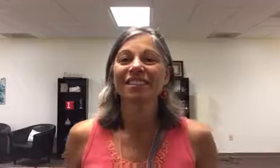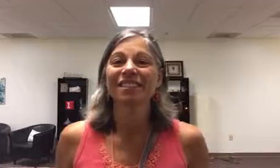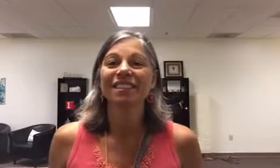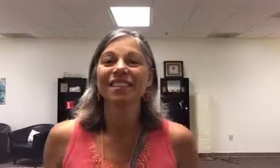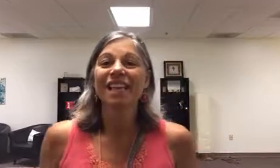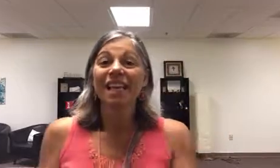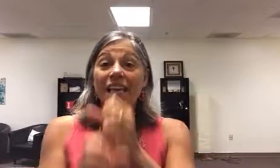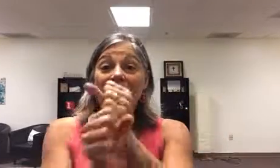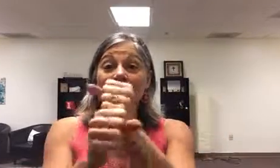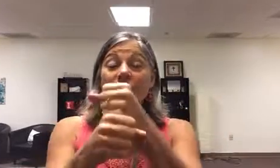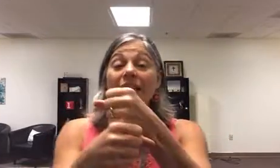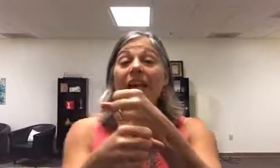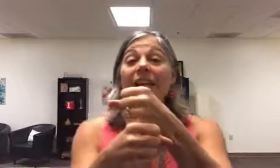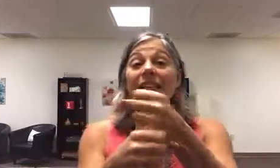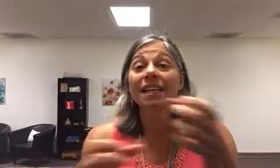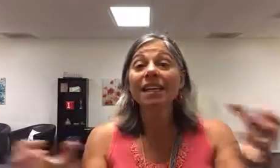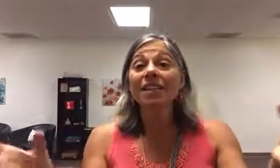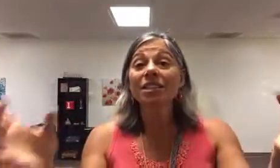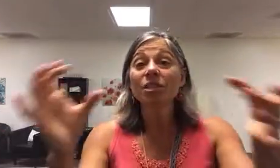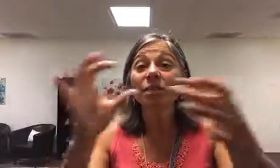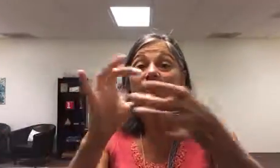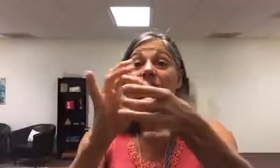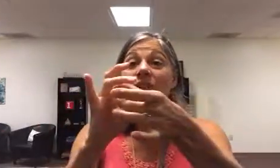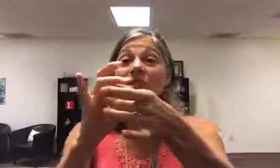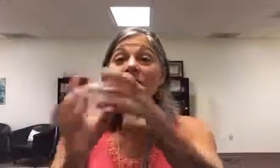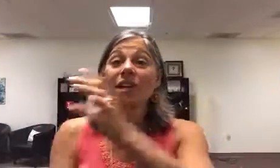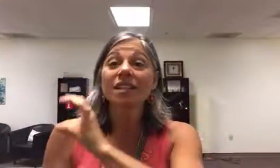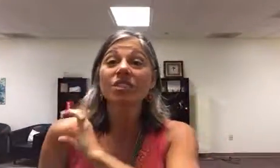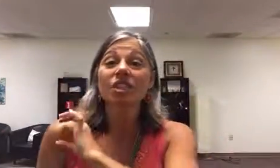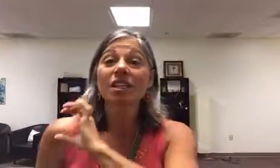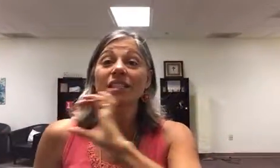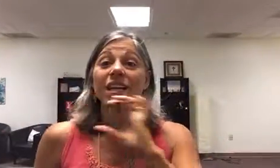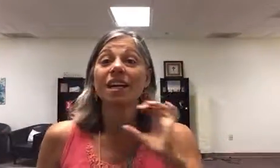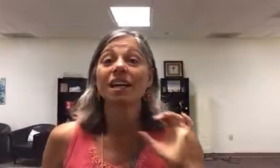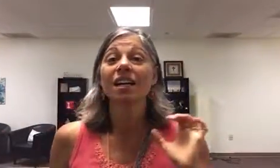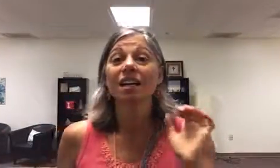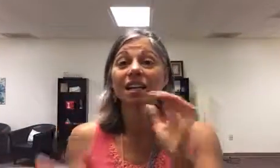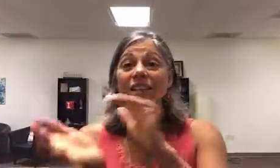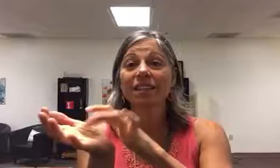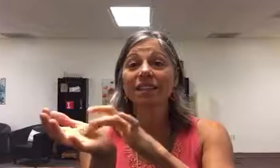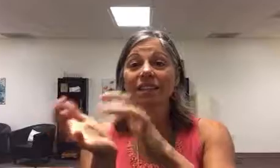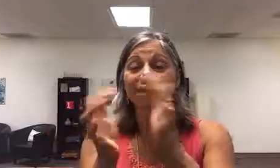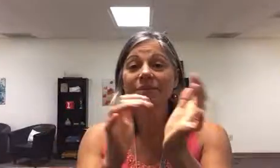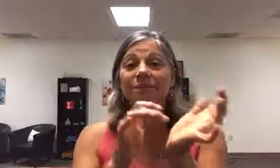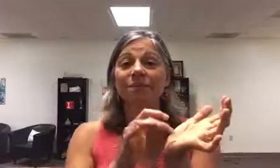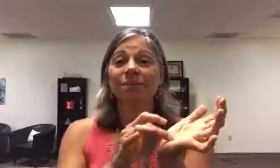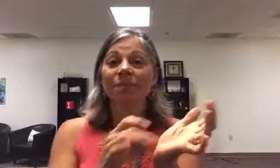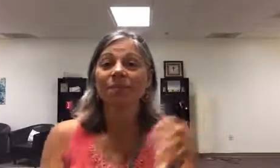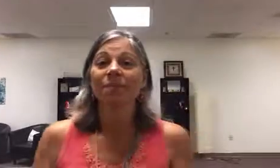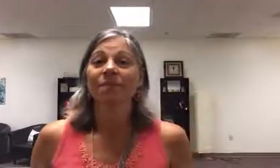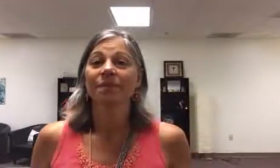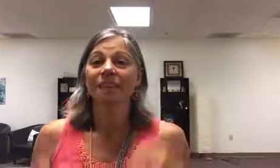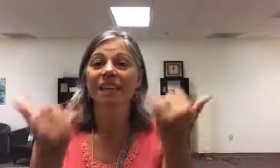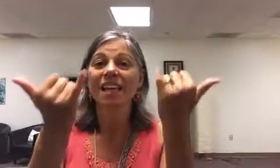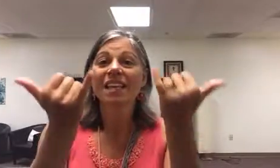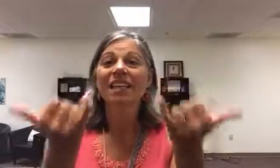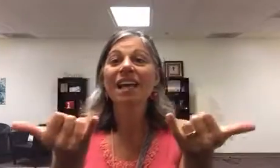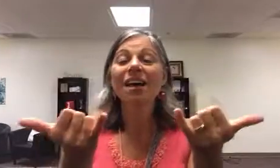creation. He created us to belong to Christ Jesus. He created us to belong to Christ Jesus. Now